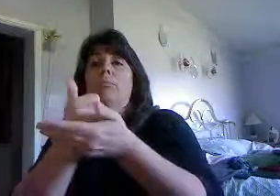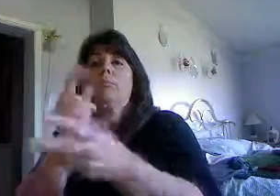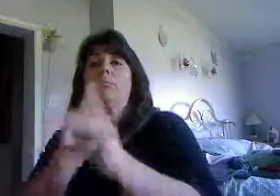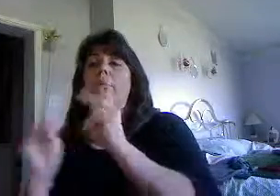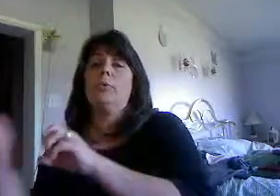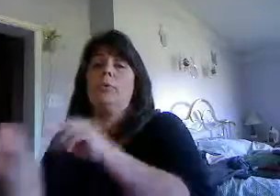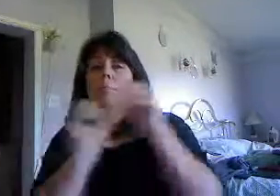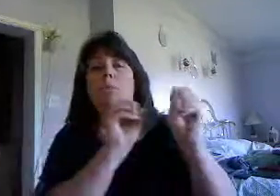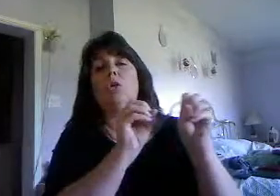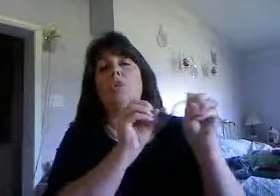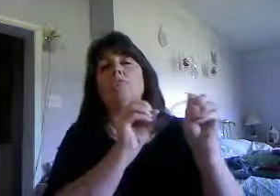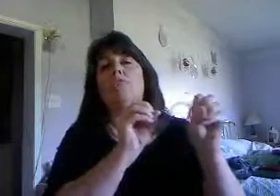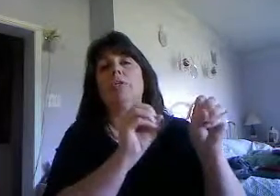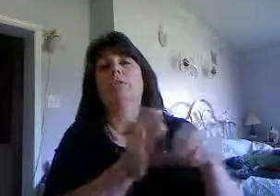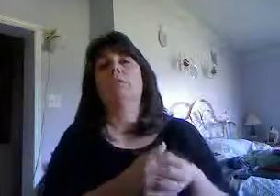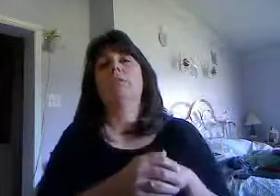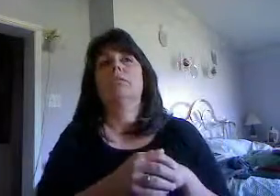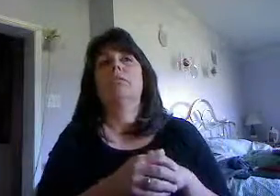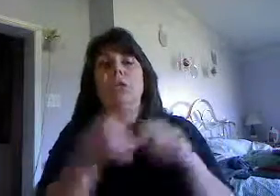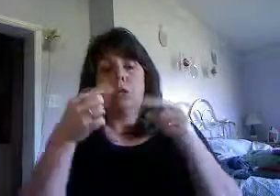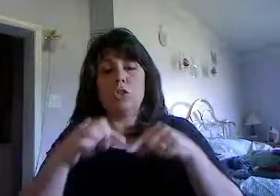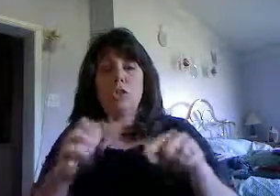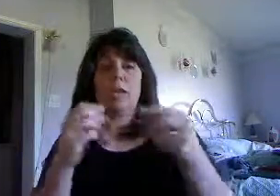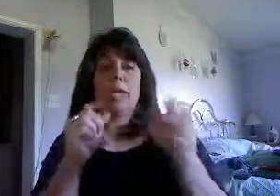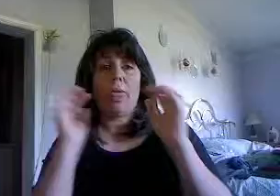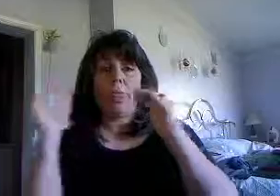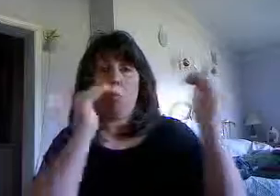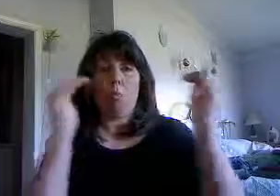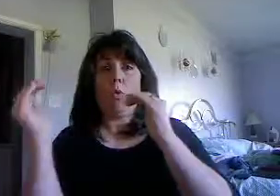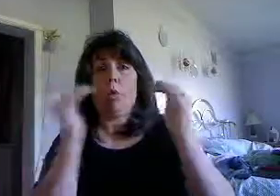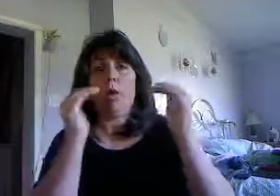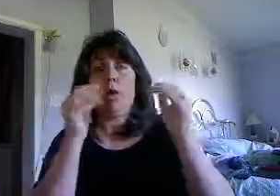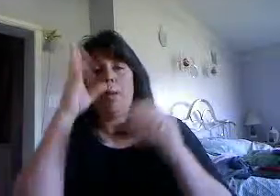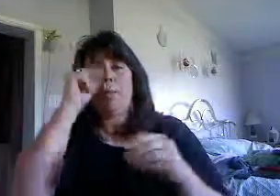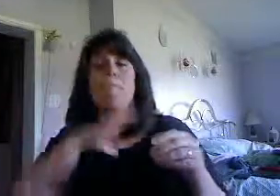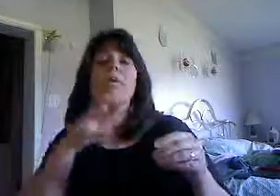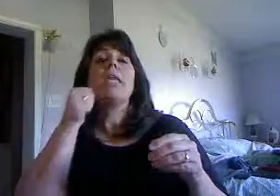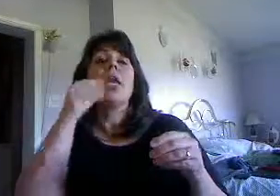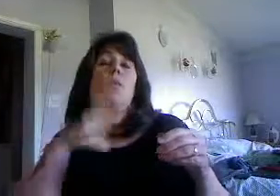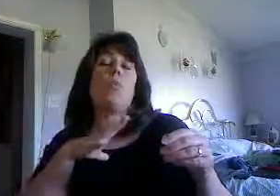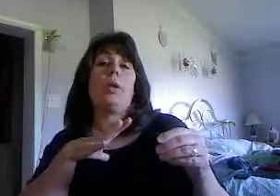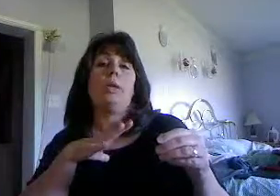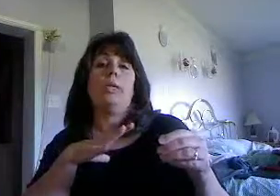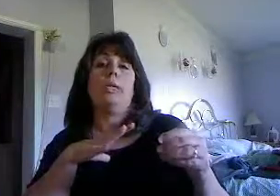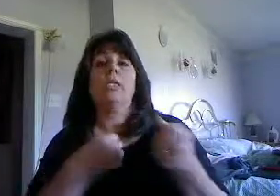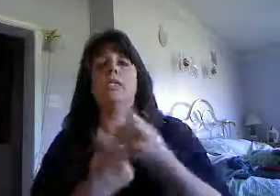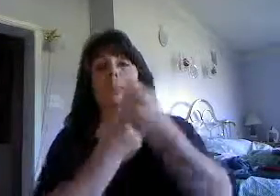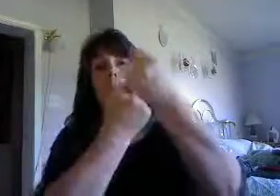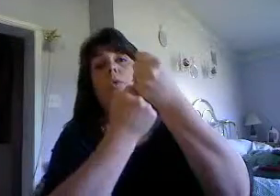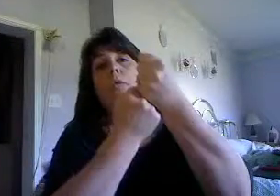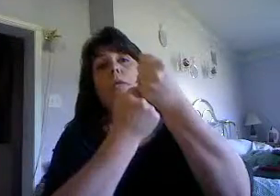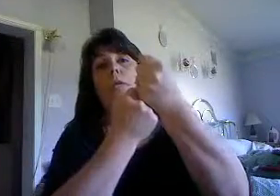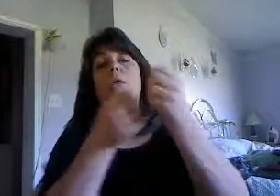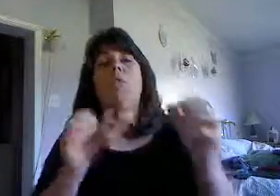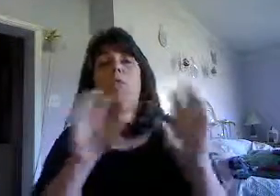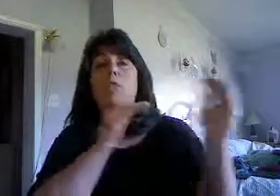women alike went to work to support the war effort. Due to wartime rationing, there were few consumer